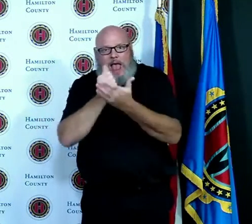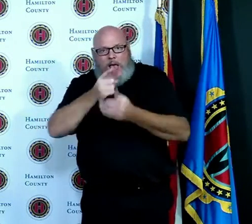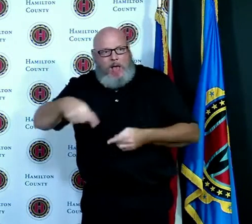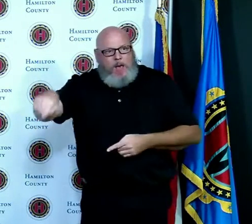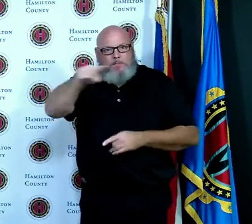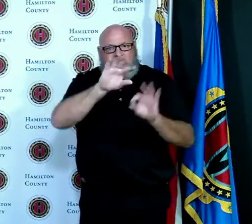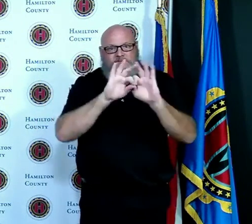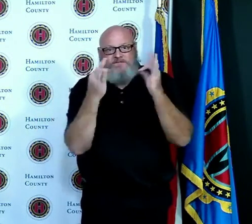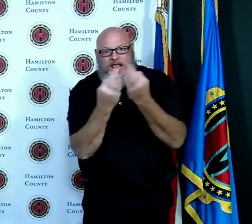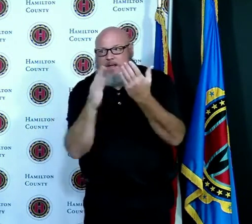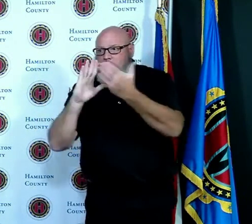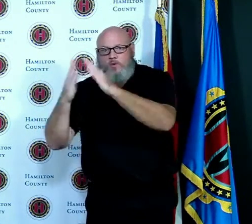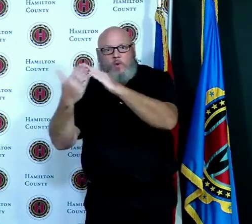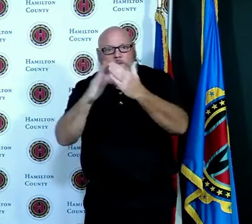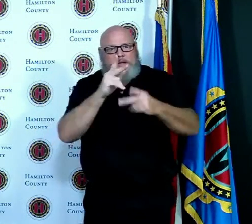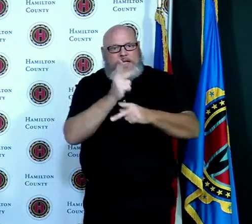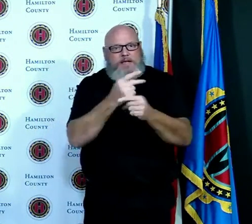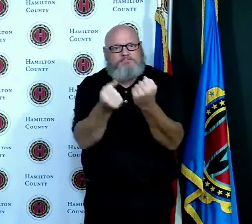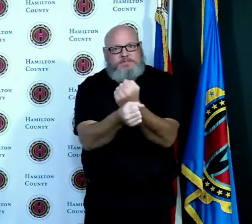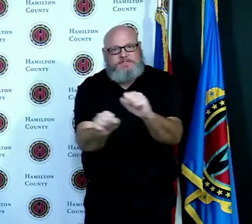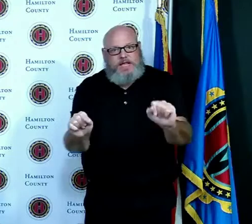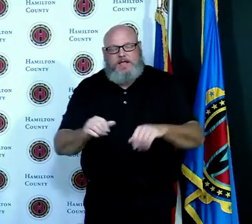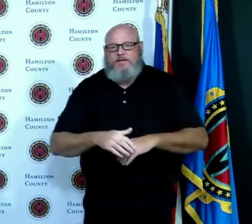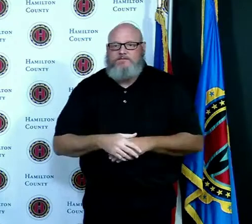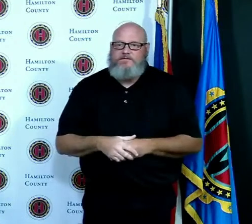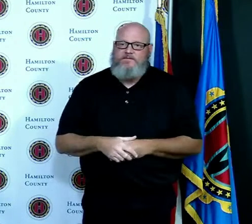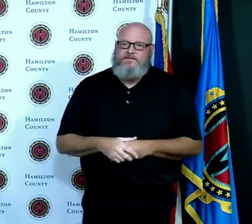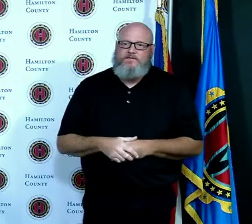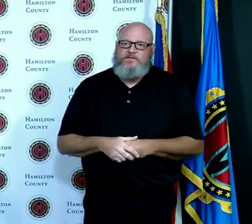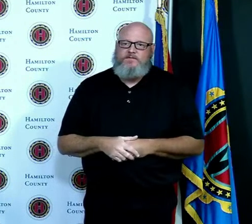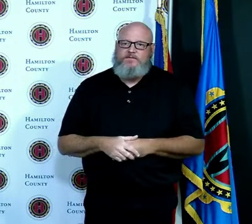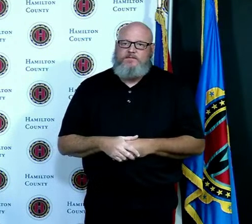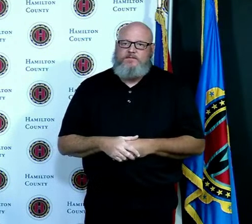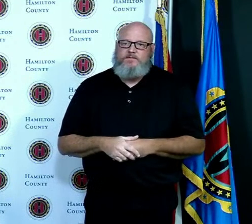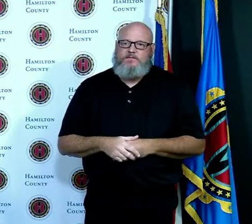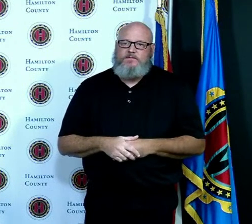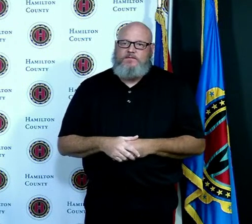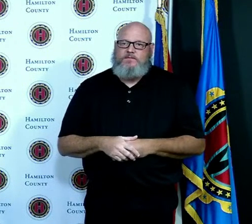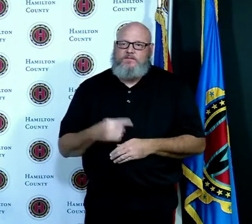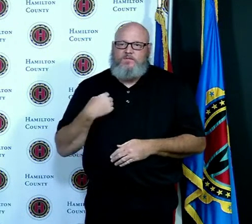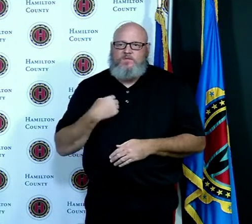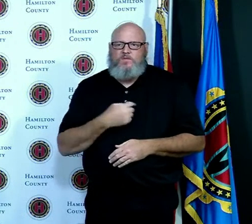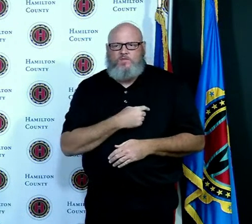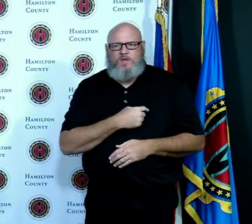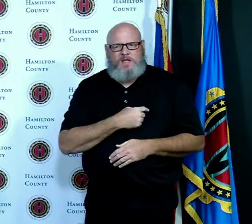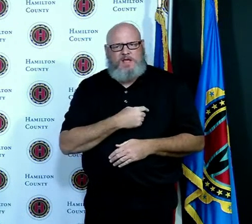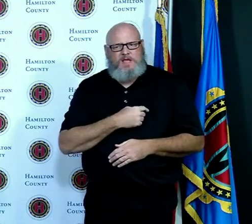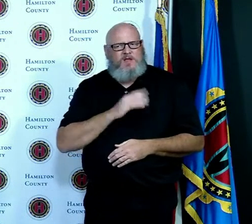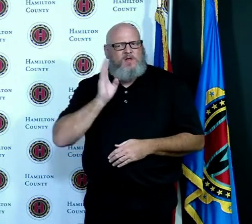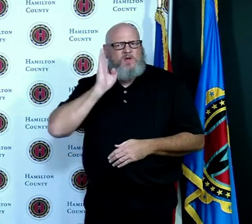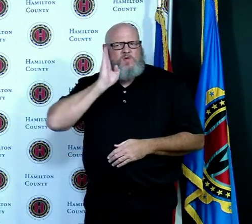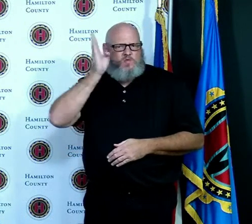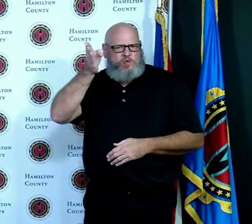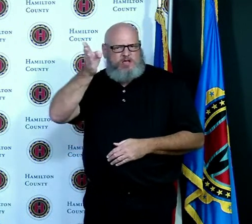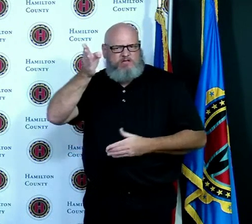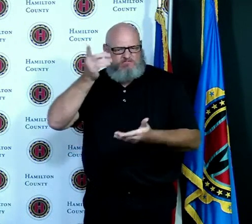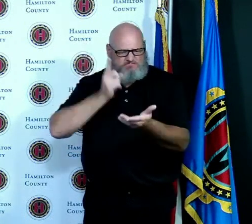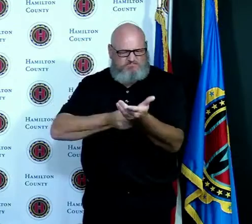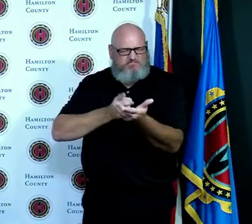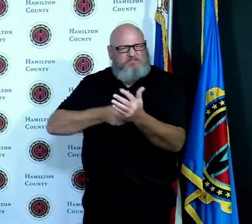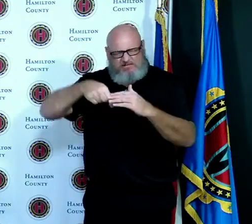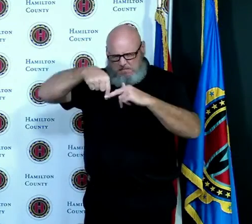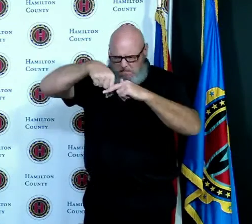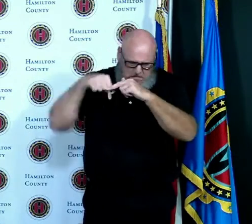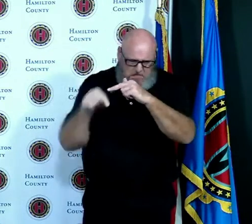have talked about this as well. We would like to round out that conversation next week with everyone and offer